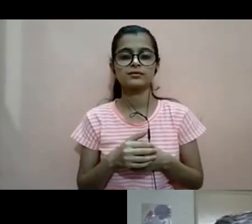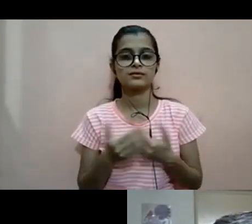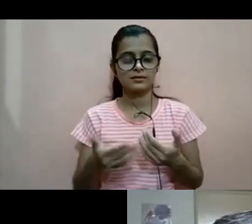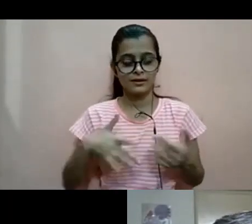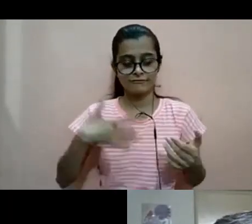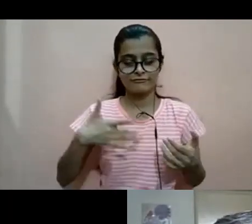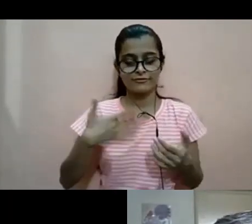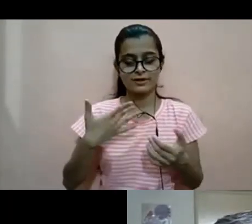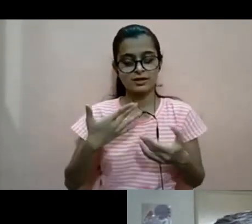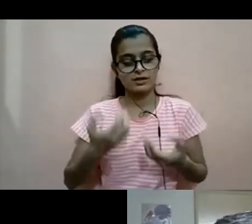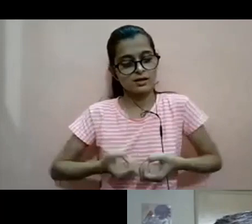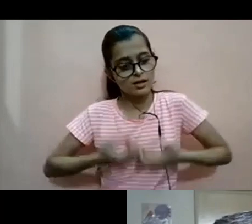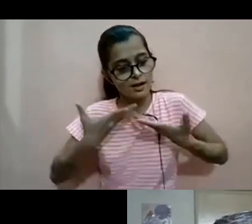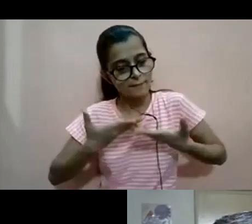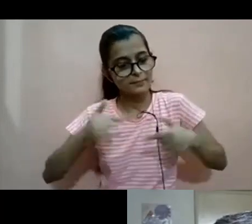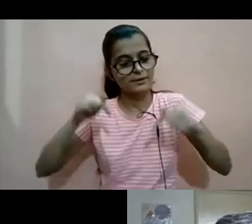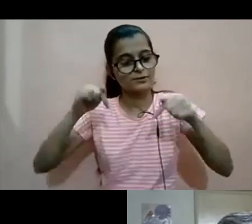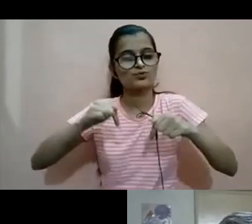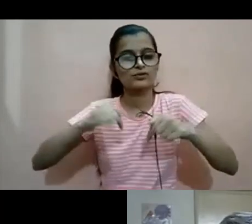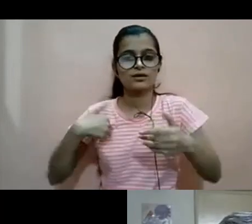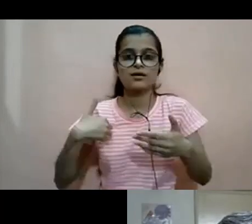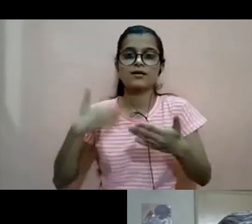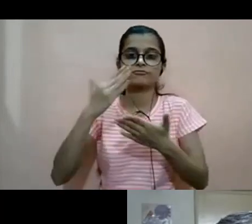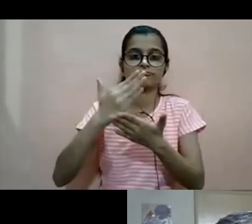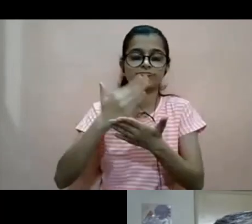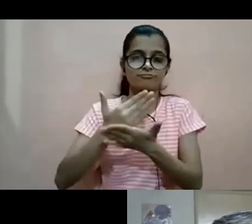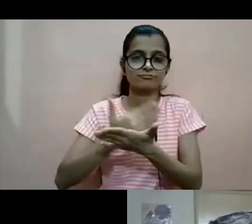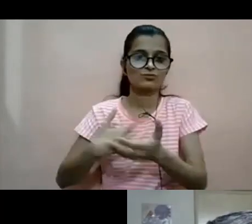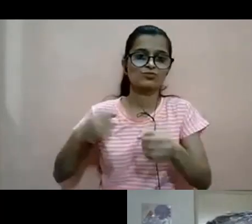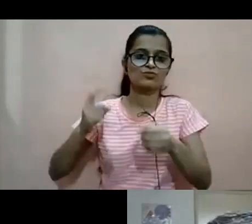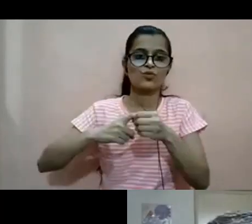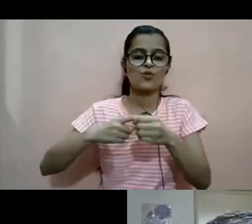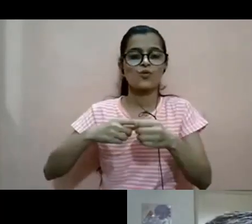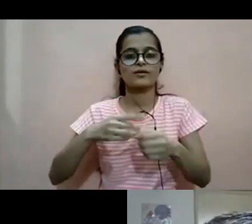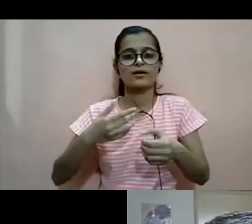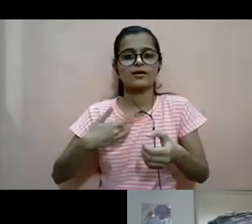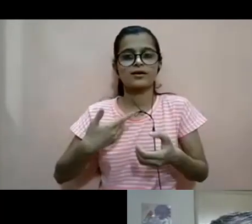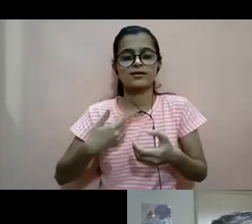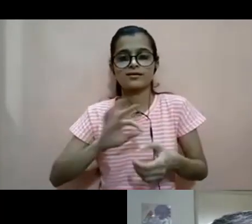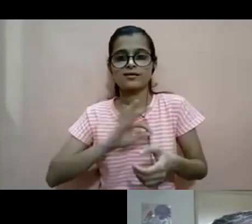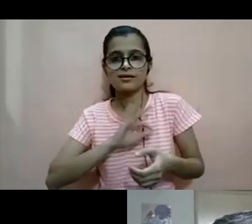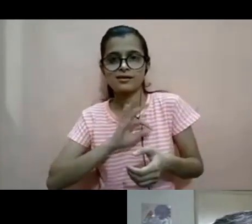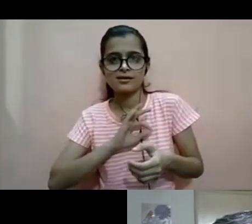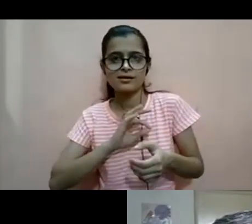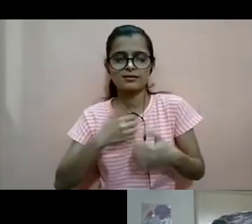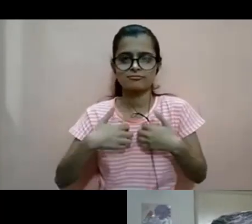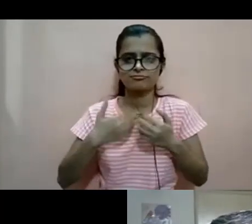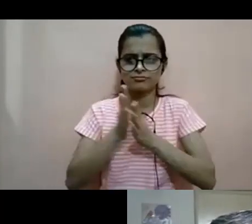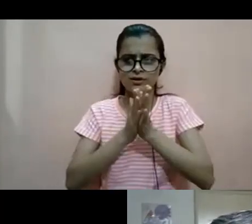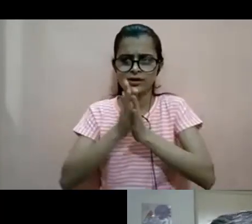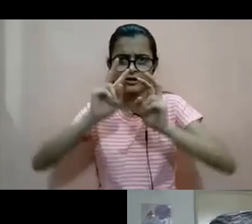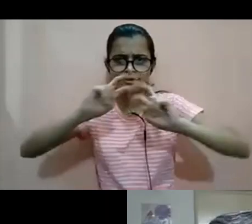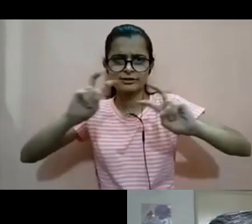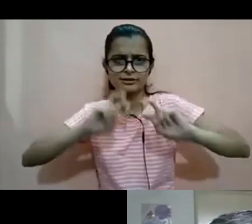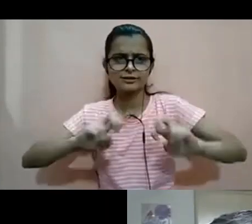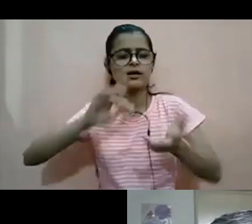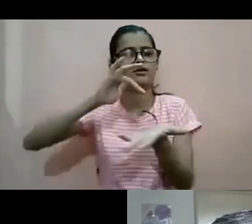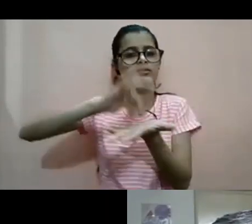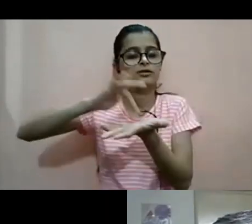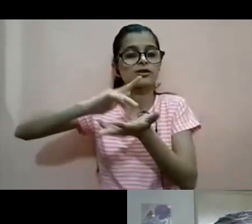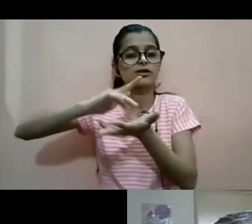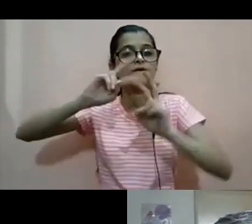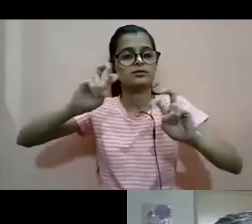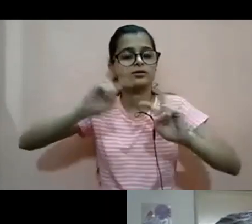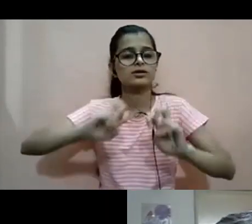present this paper today. And it's really exciting to hear about the Centre for Disability Research and Training